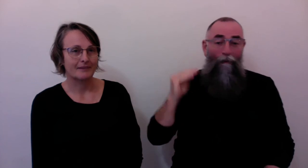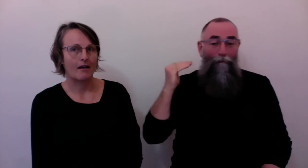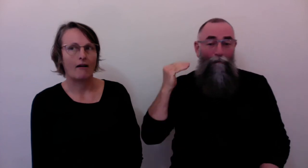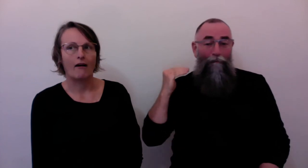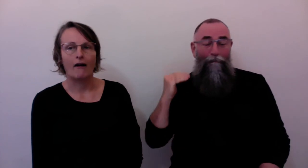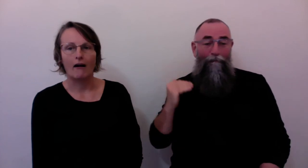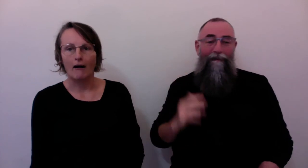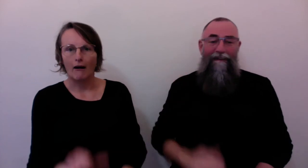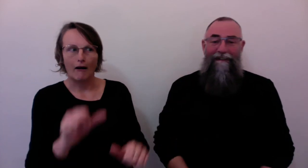cancelling headphones.